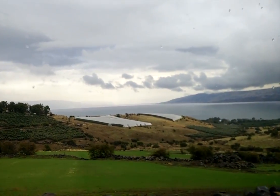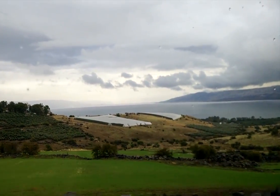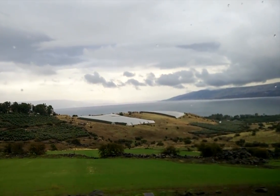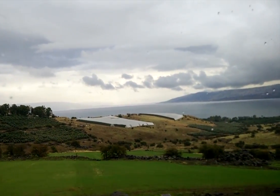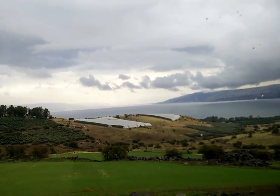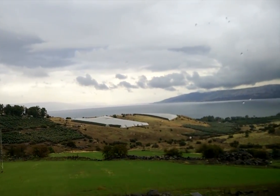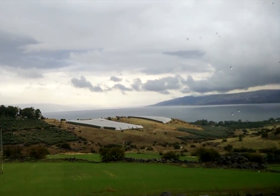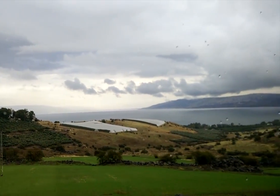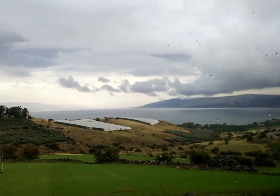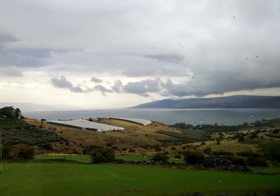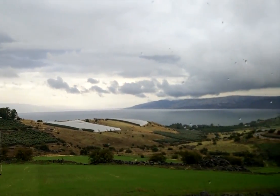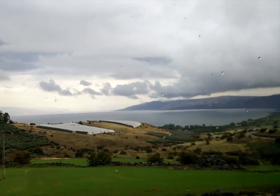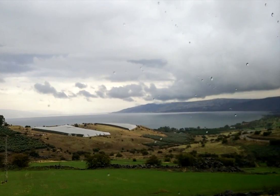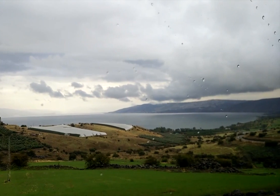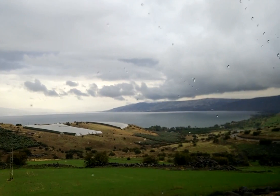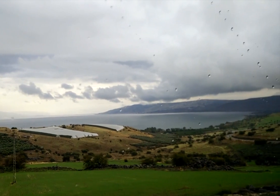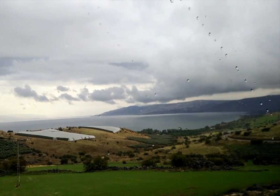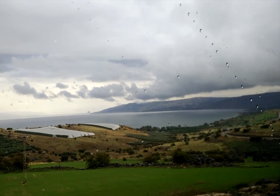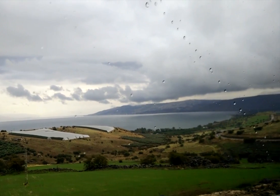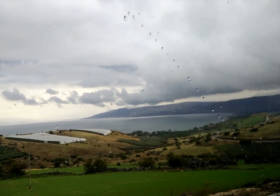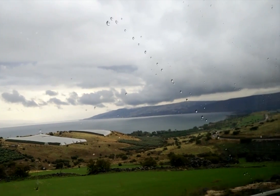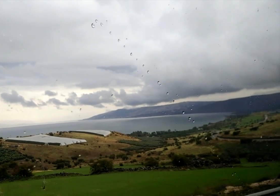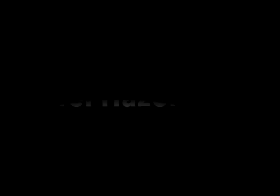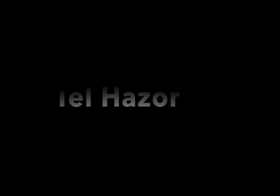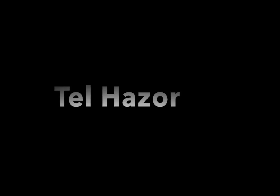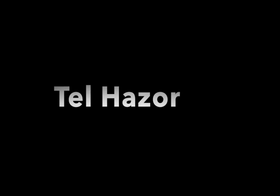You do see a better view today of the same sea.